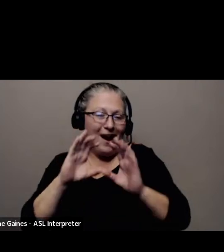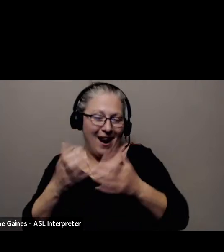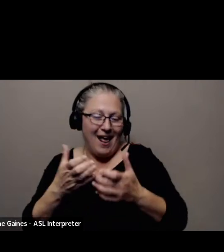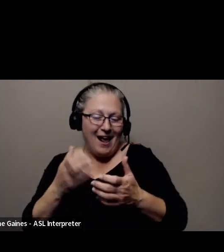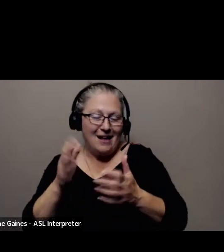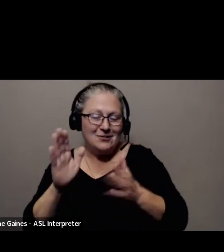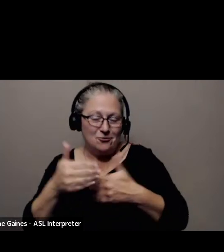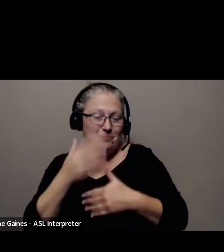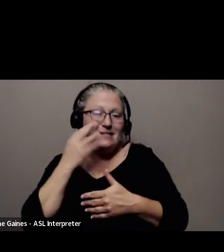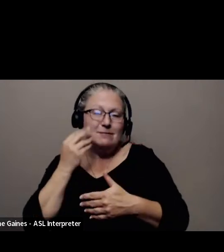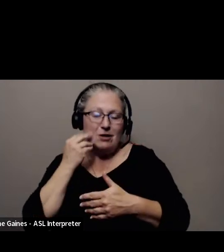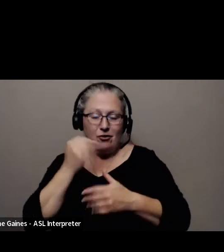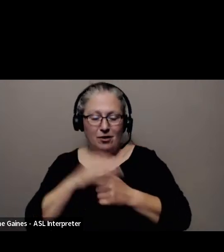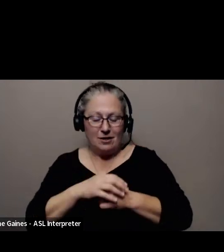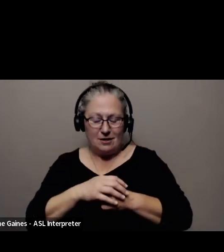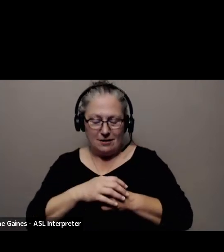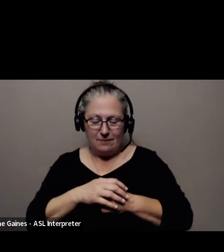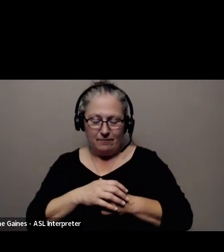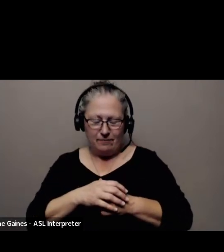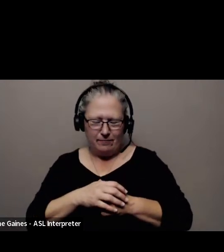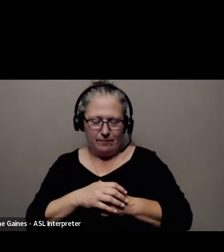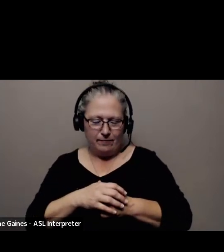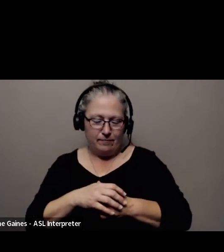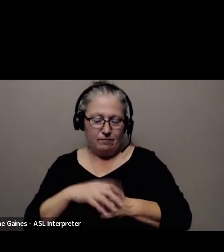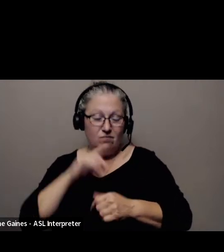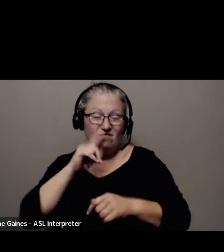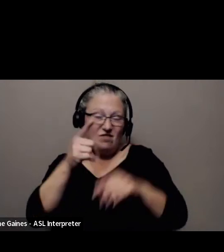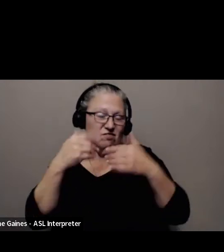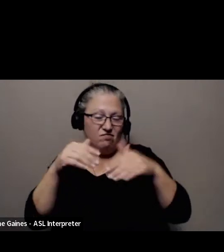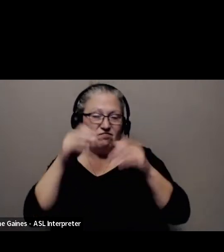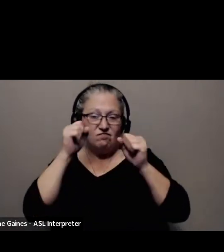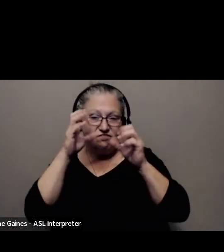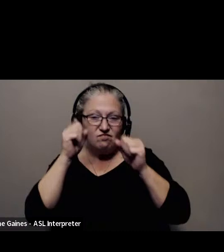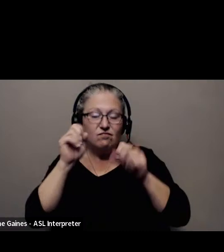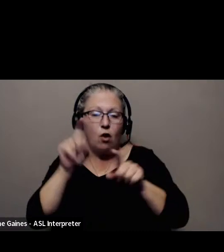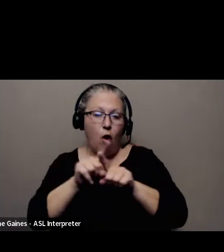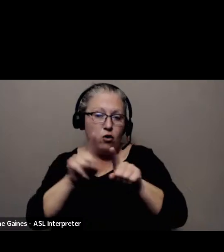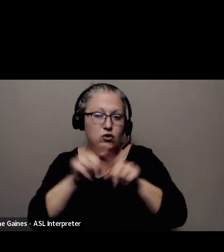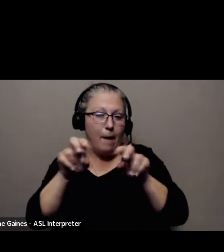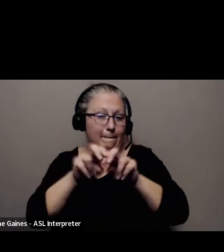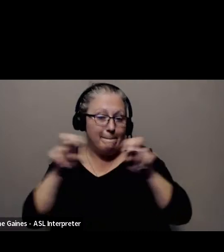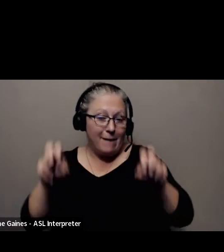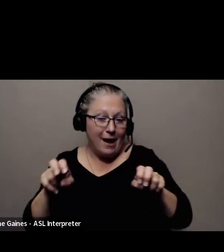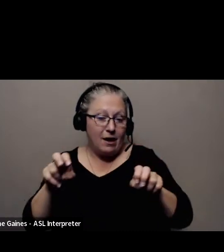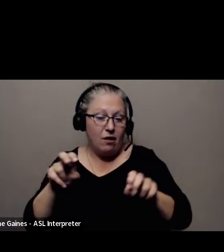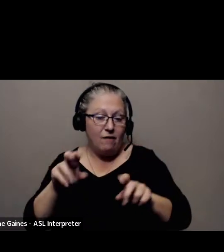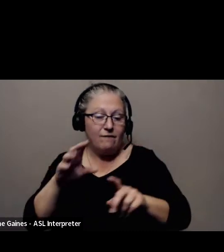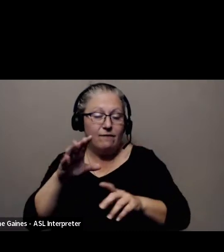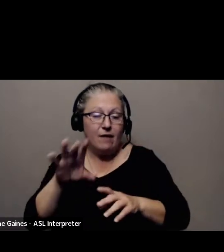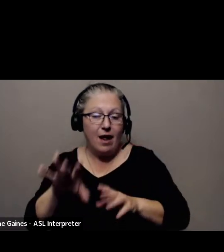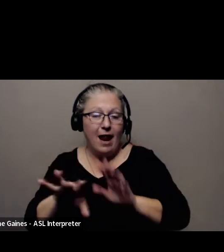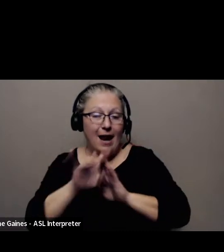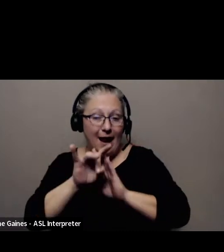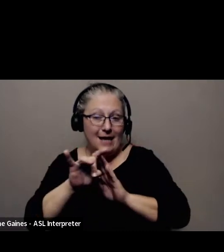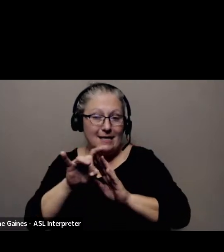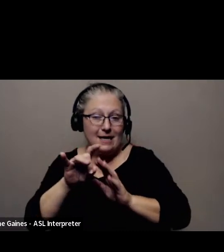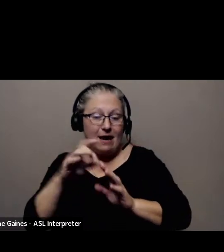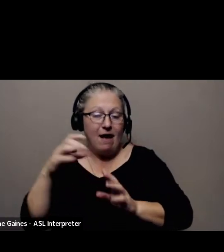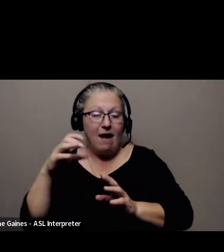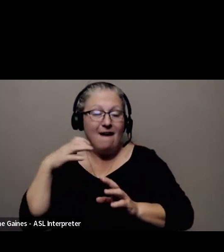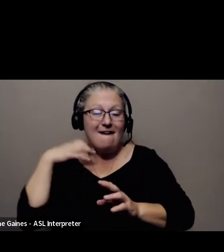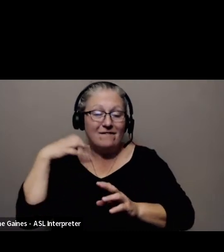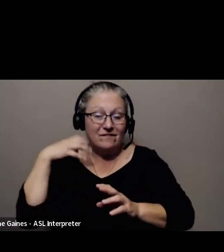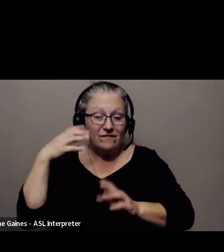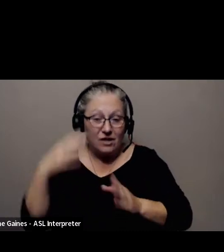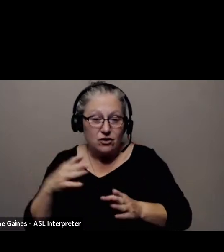experiences. It was phenomenal. They also had a panel of elected officials to answer